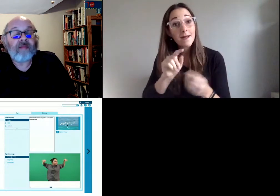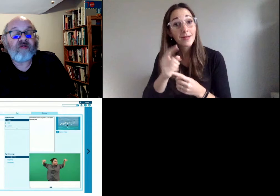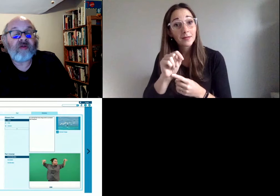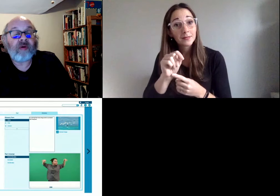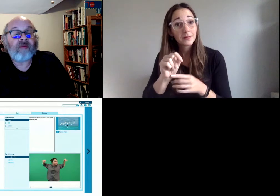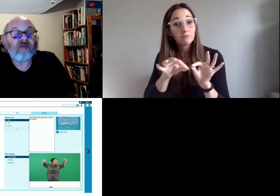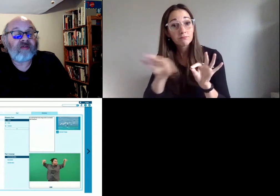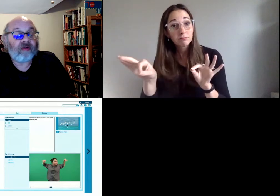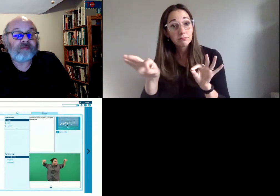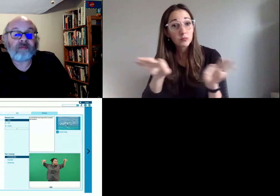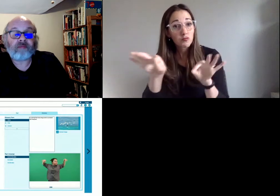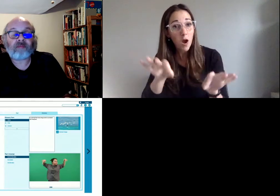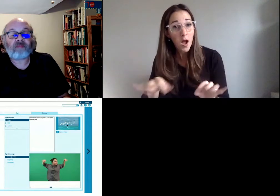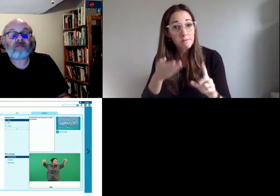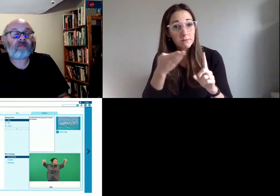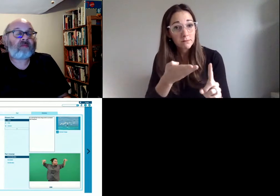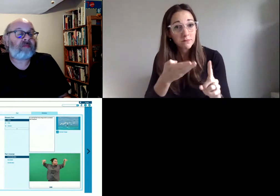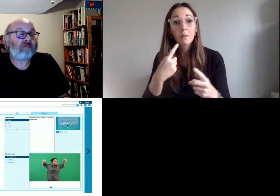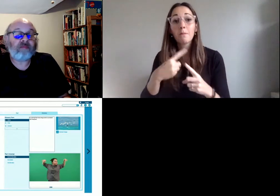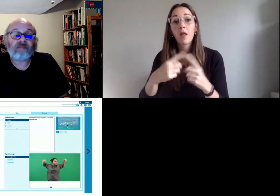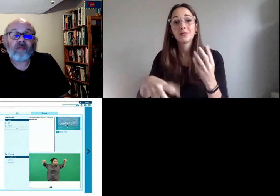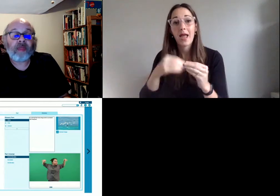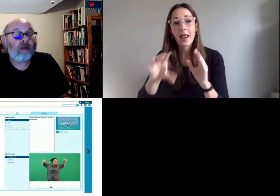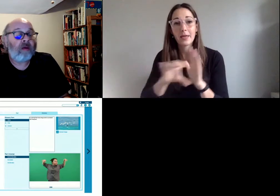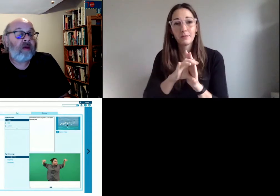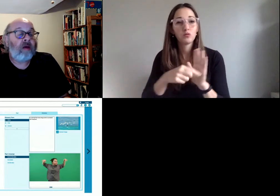add an image that represents it.